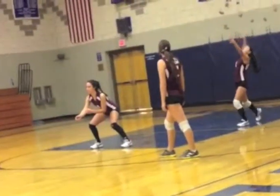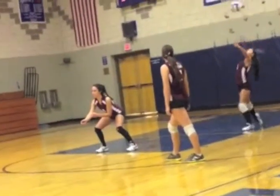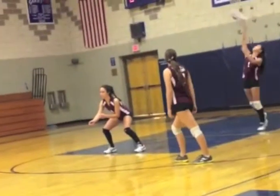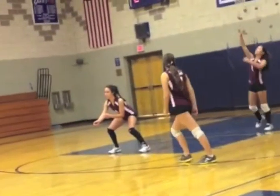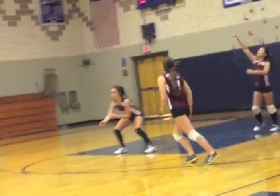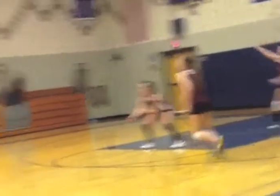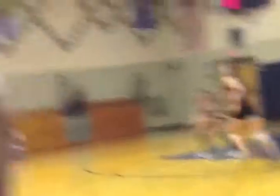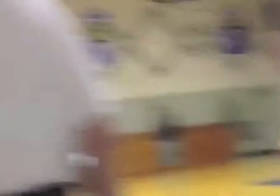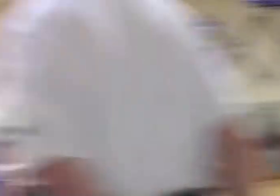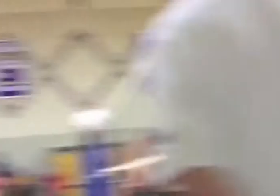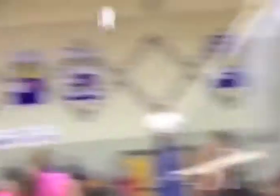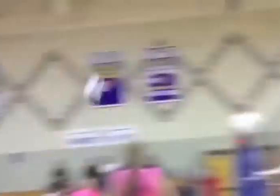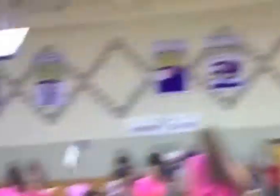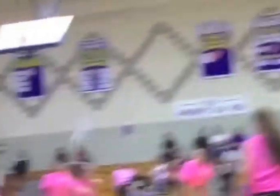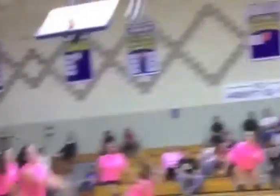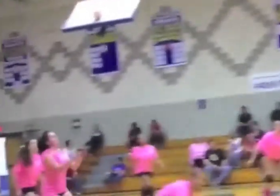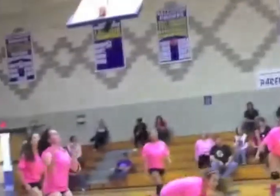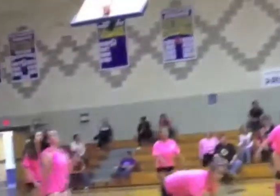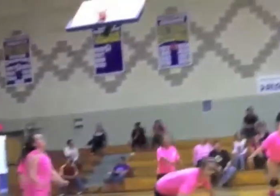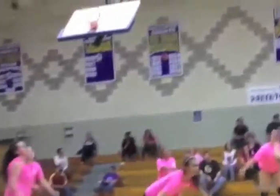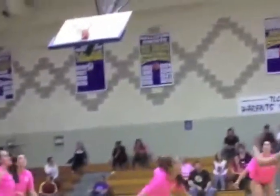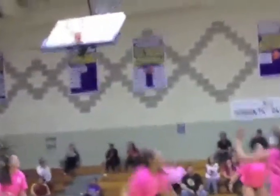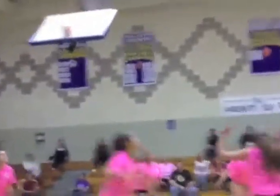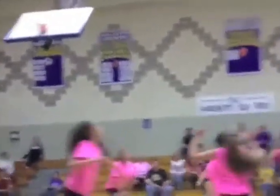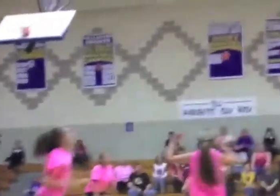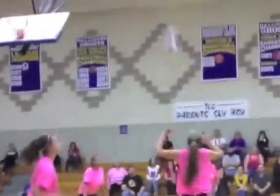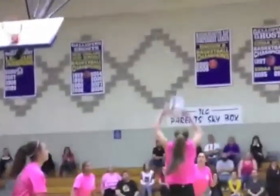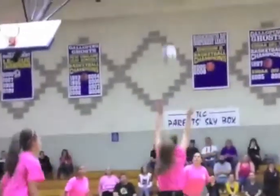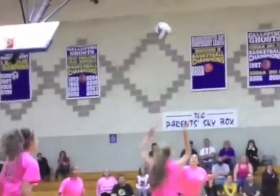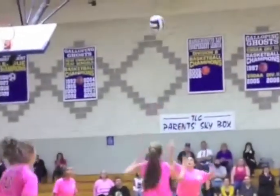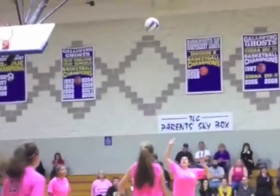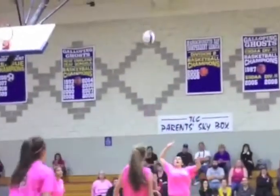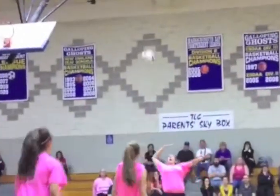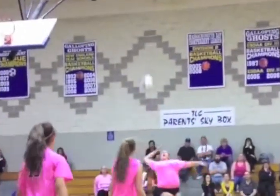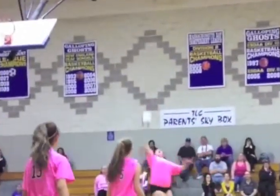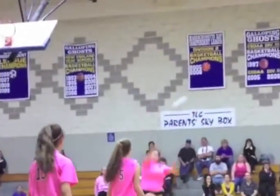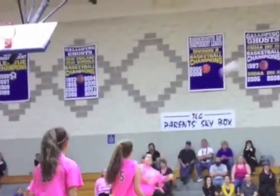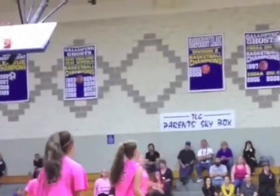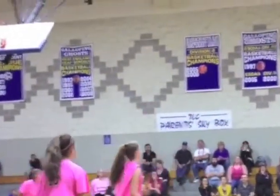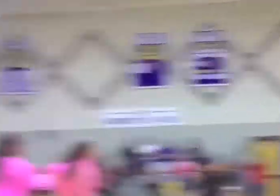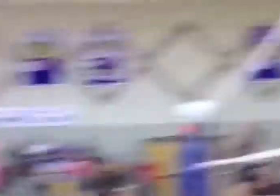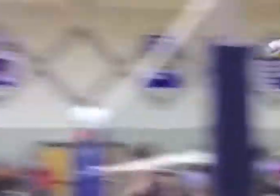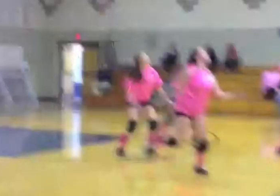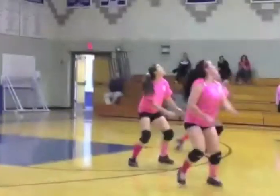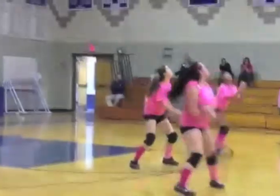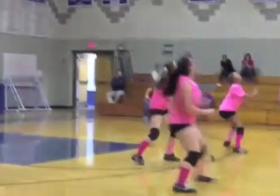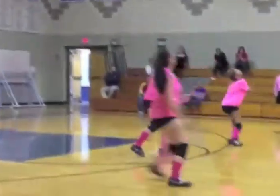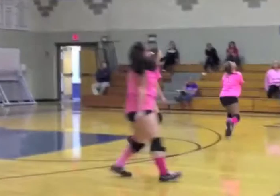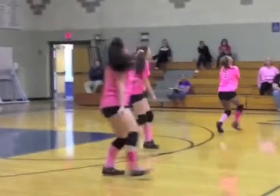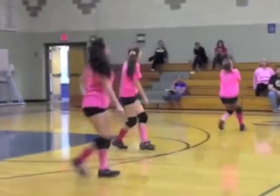Think Sarah Black, hands and work